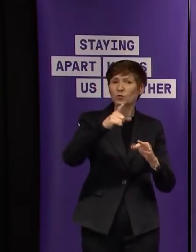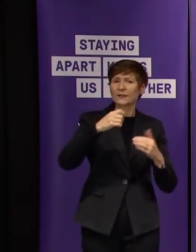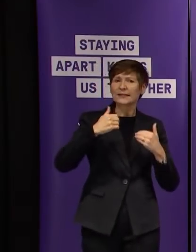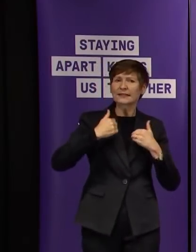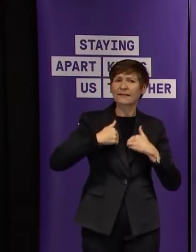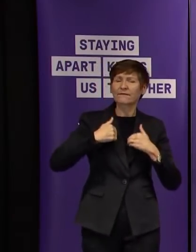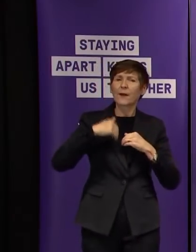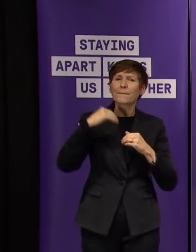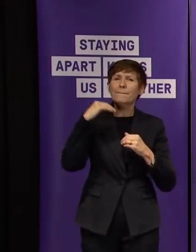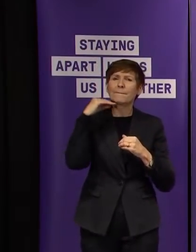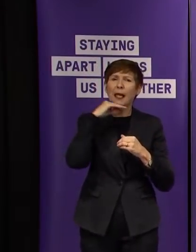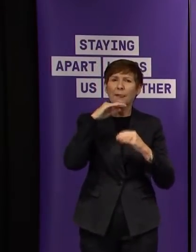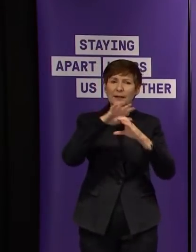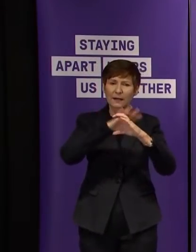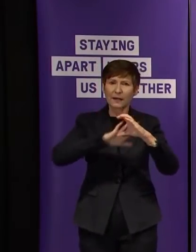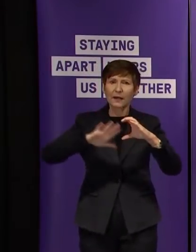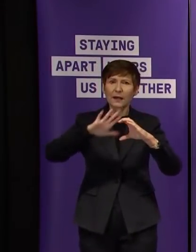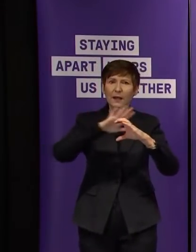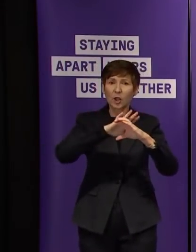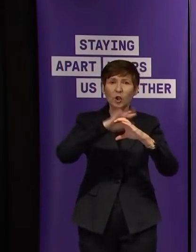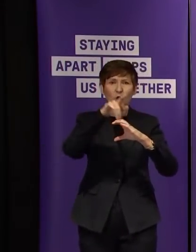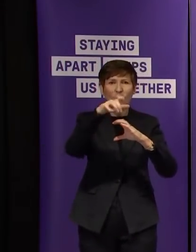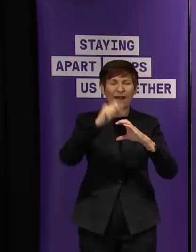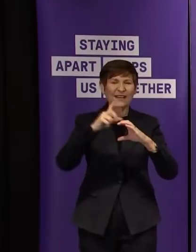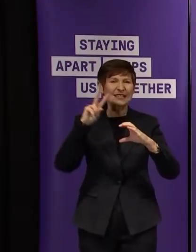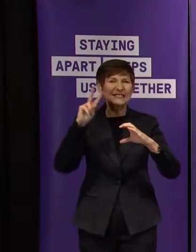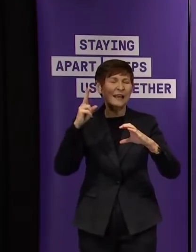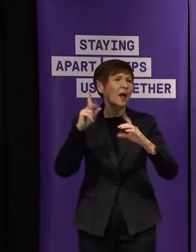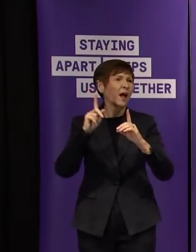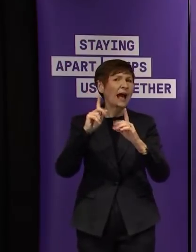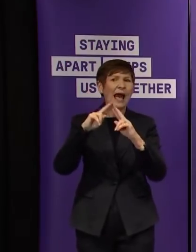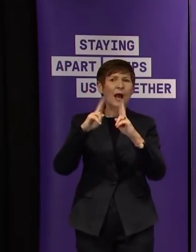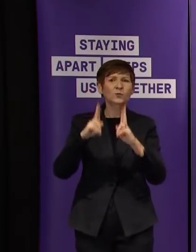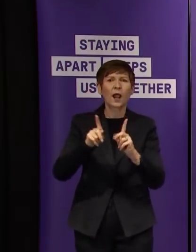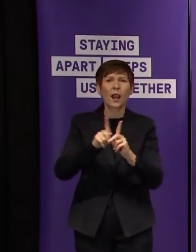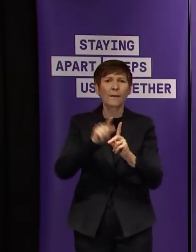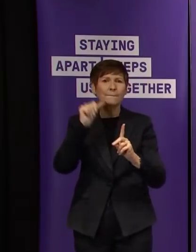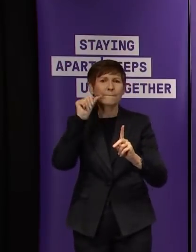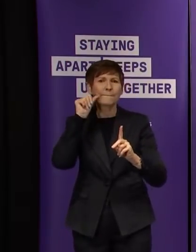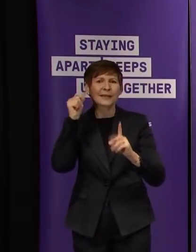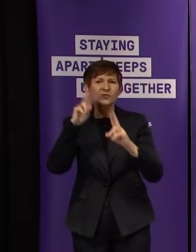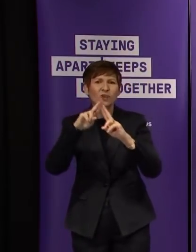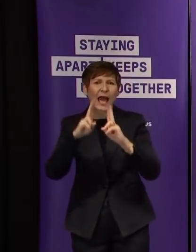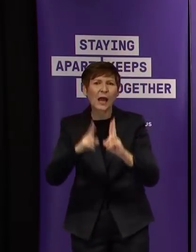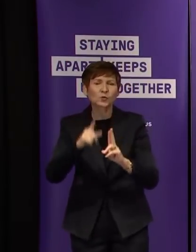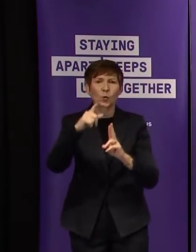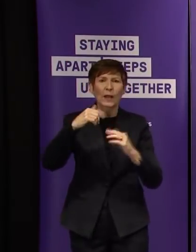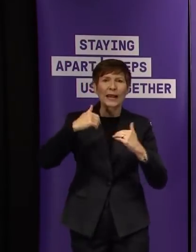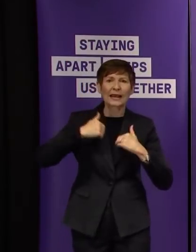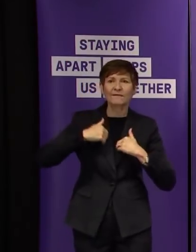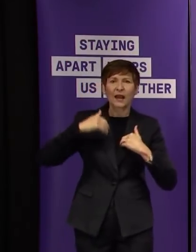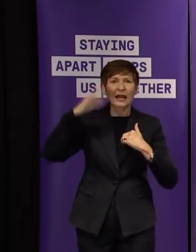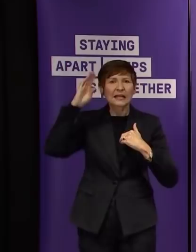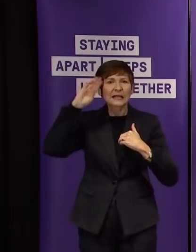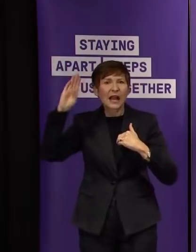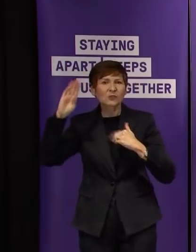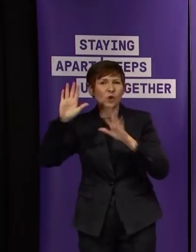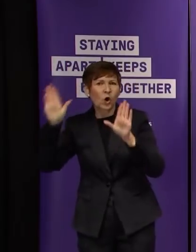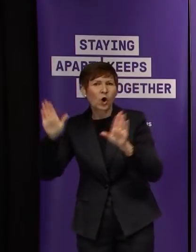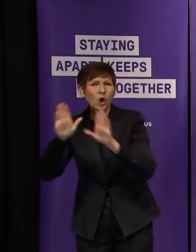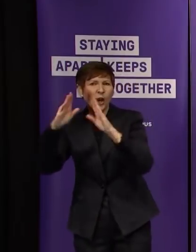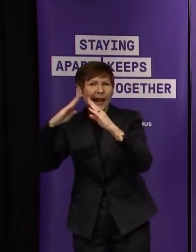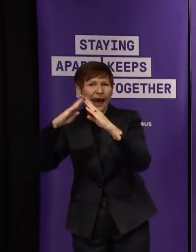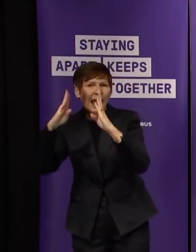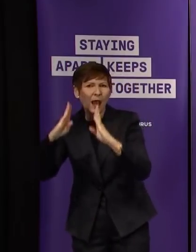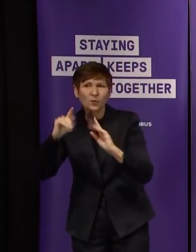I mean, can people move to their second home sooner? Under which stage is it? Look, I think the restrictions, it'll be about